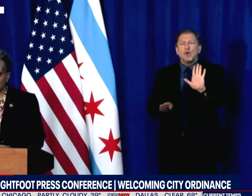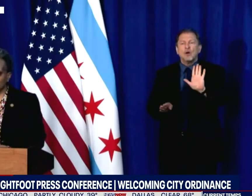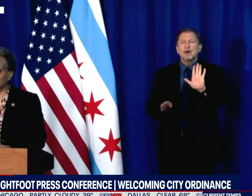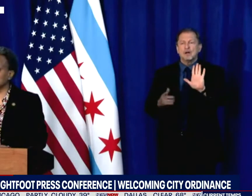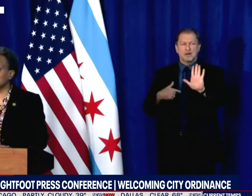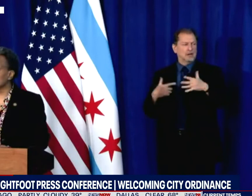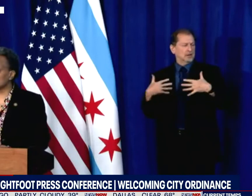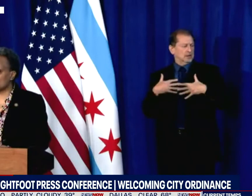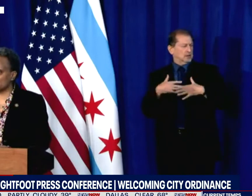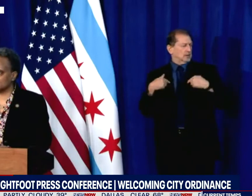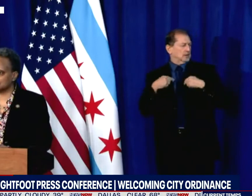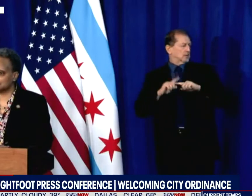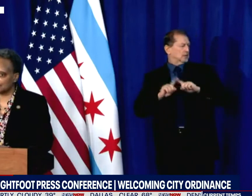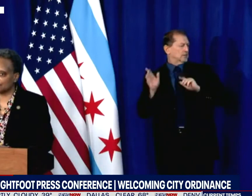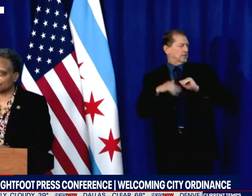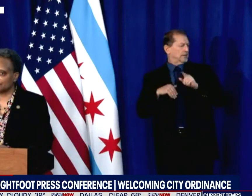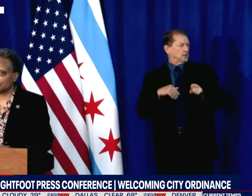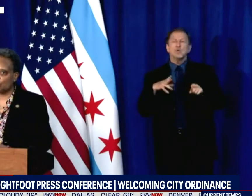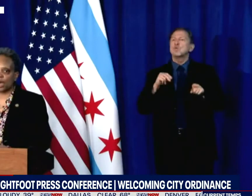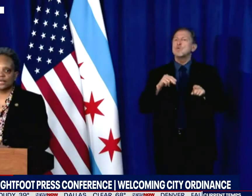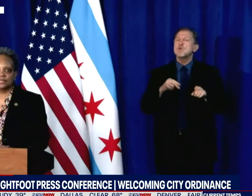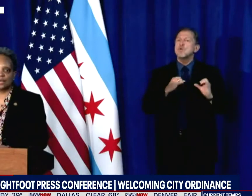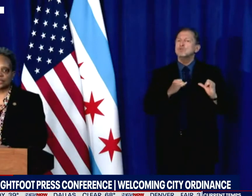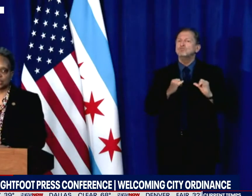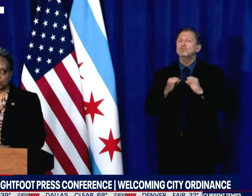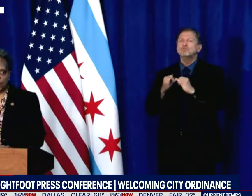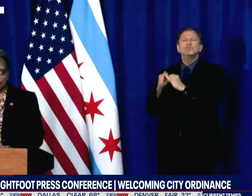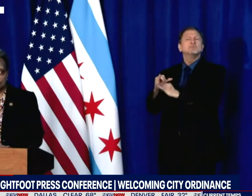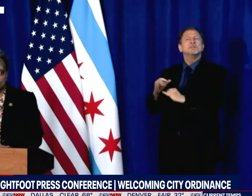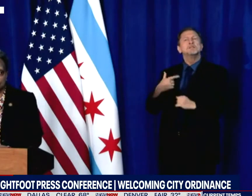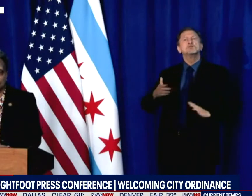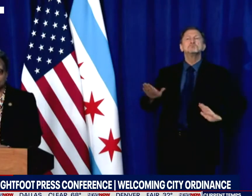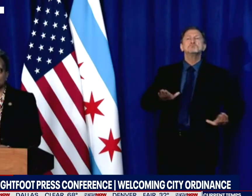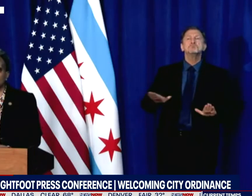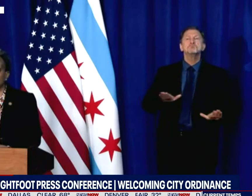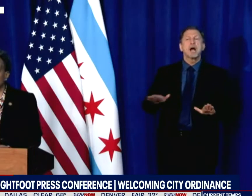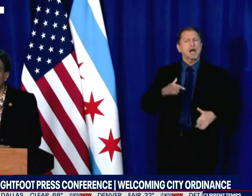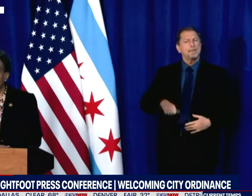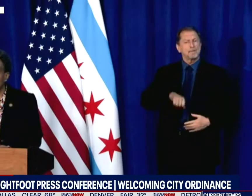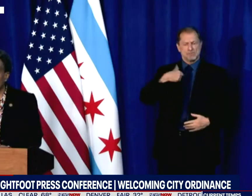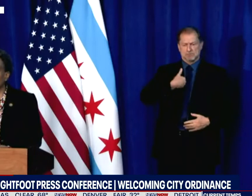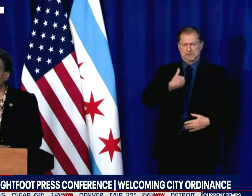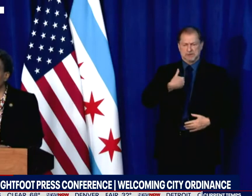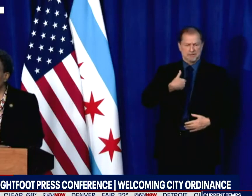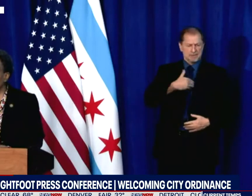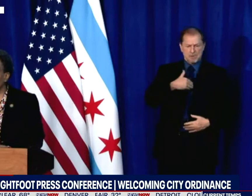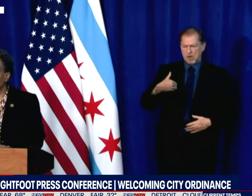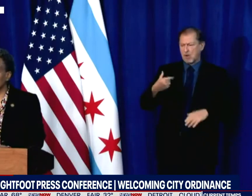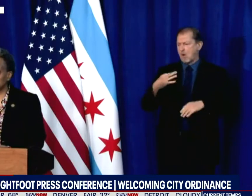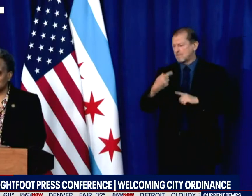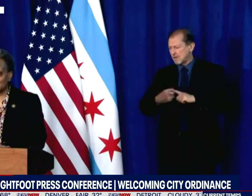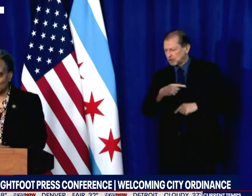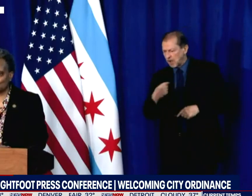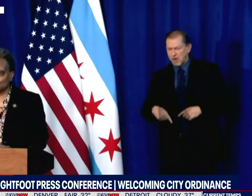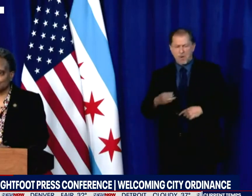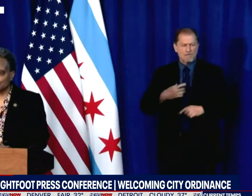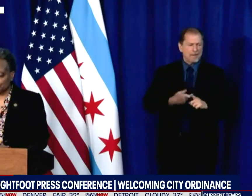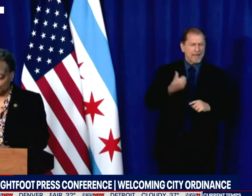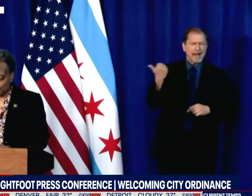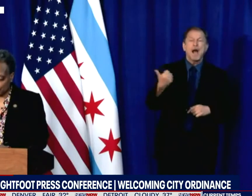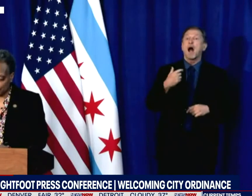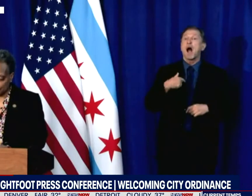fear being their authentic self, walking down the street, doing business, earning a living, and taking